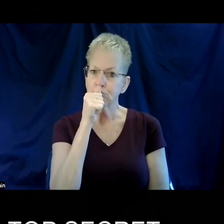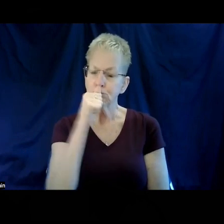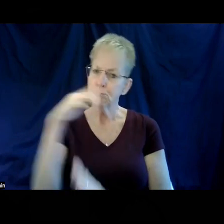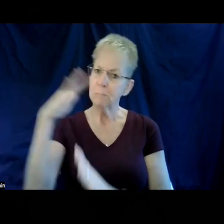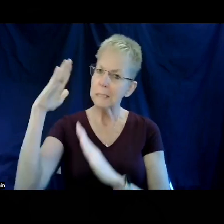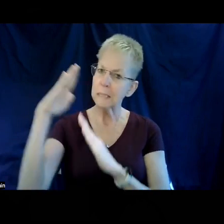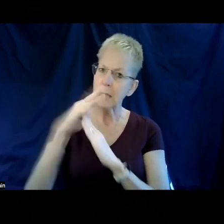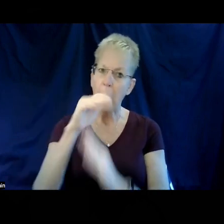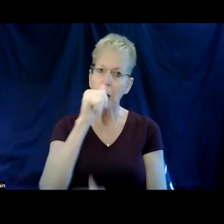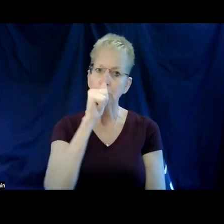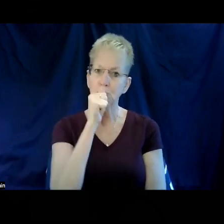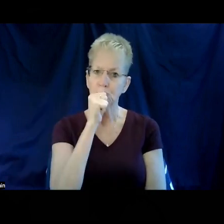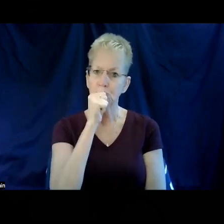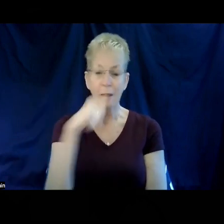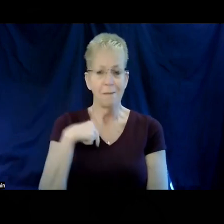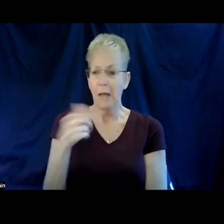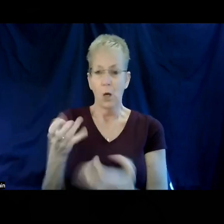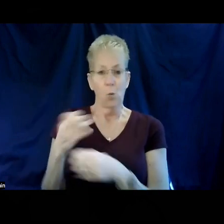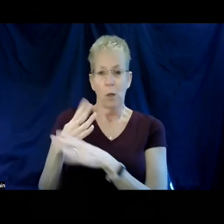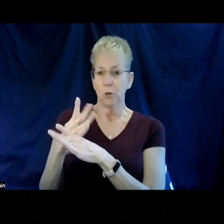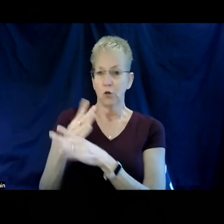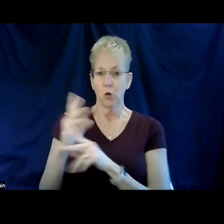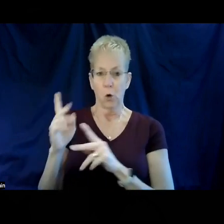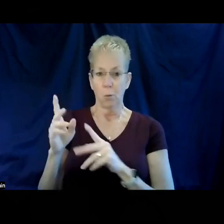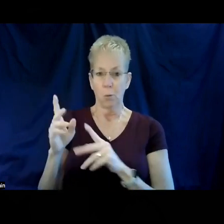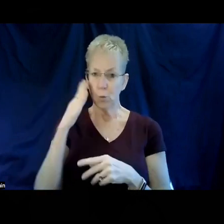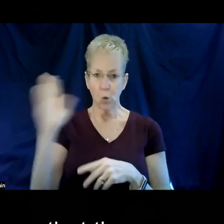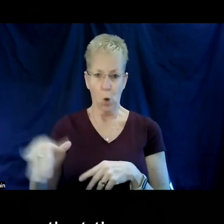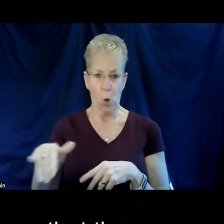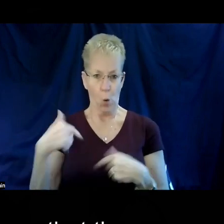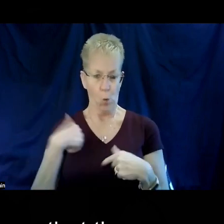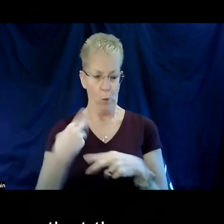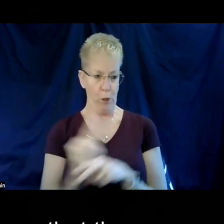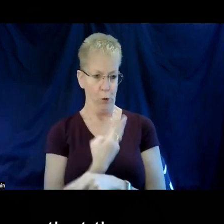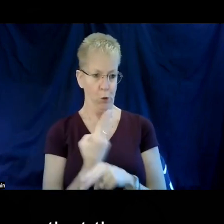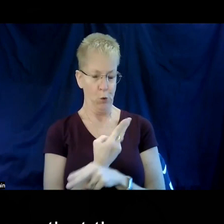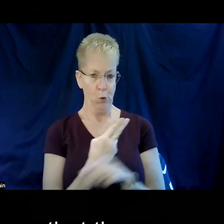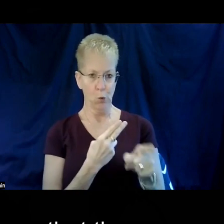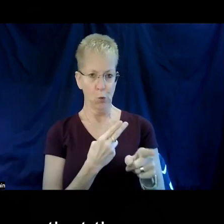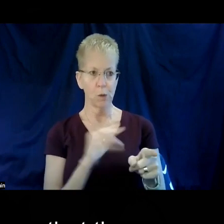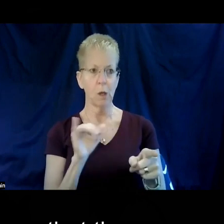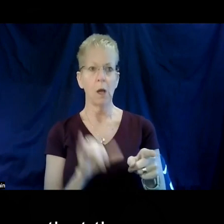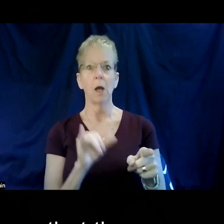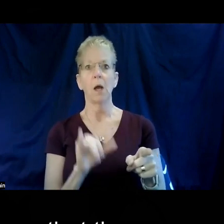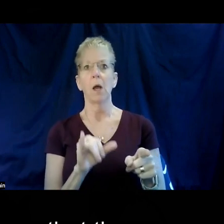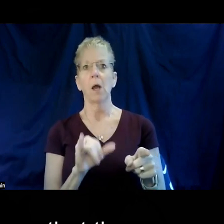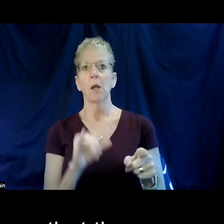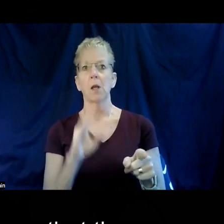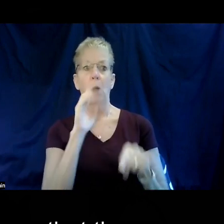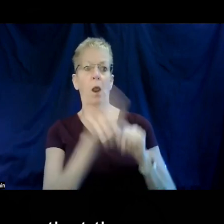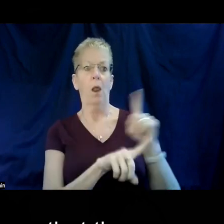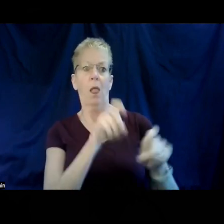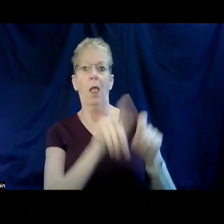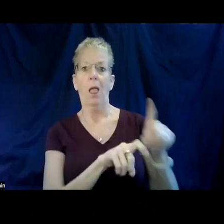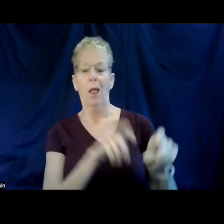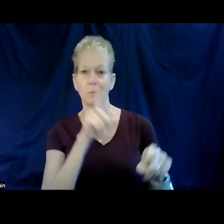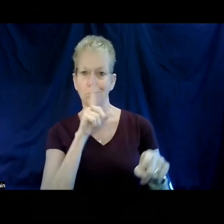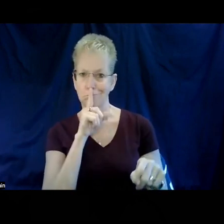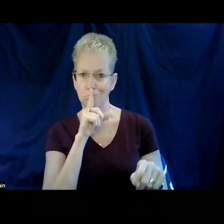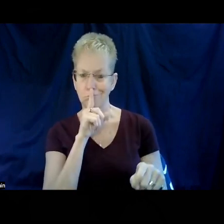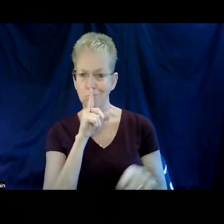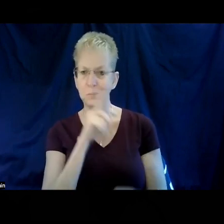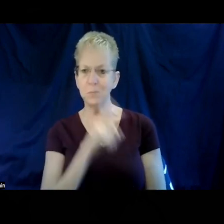to find out that the fellows if they were taken prisoner, that they would be interrogated in this pretty subtle